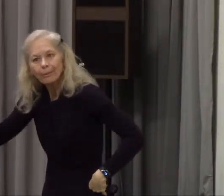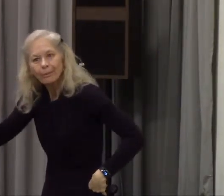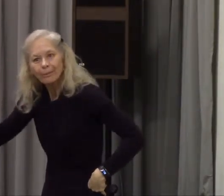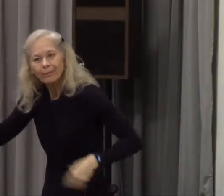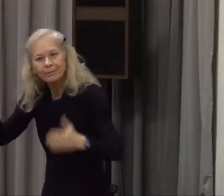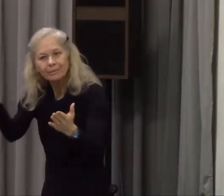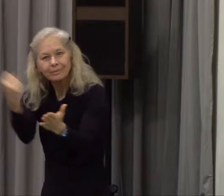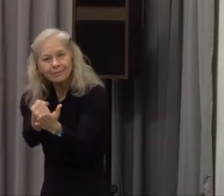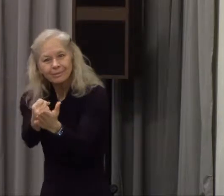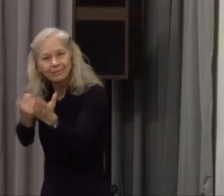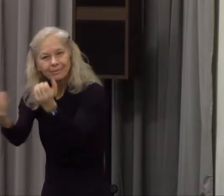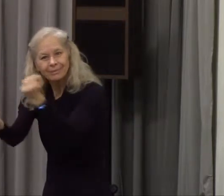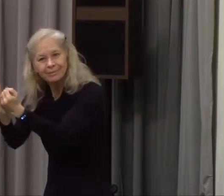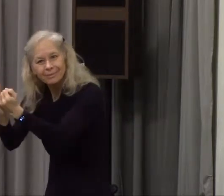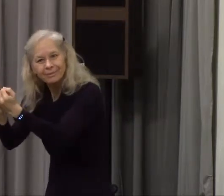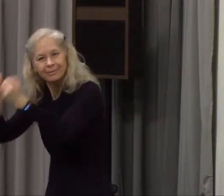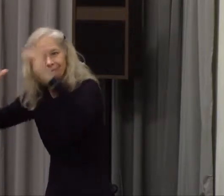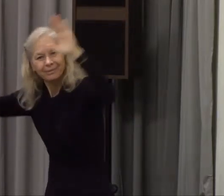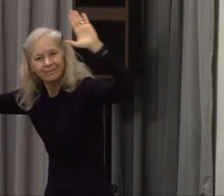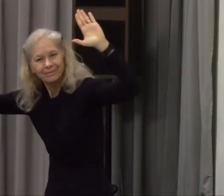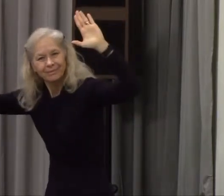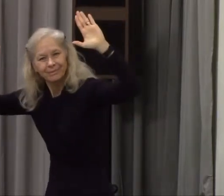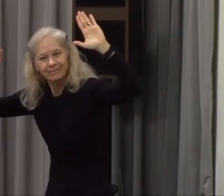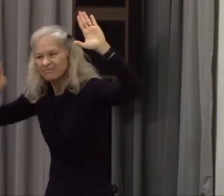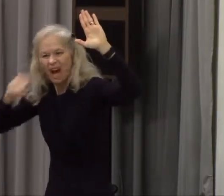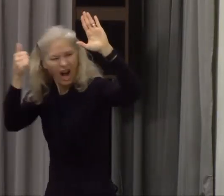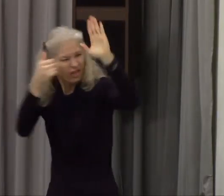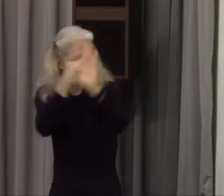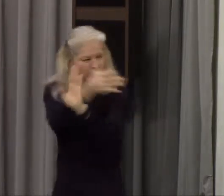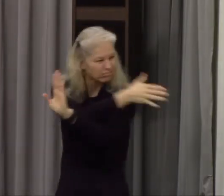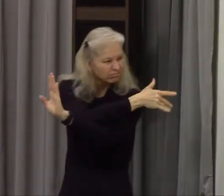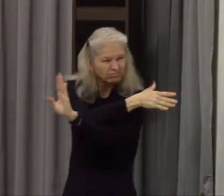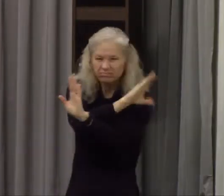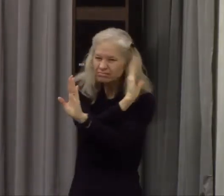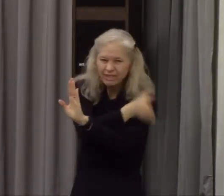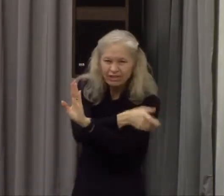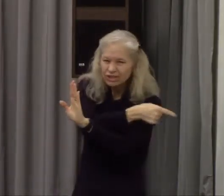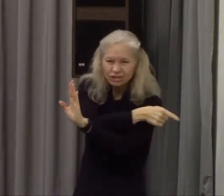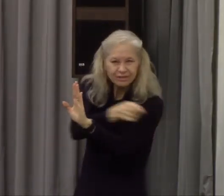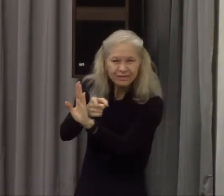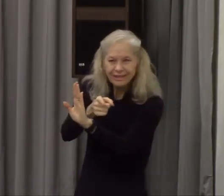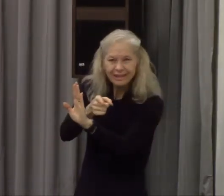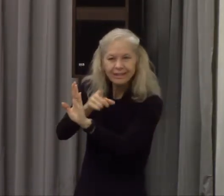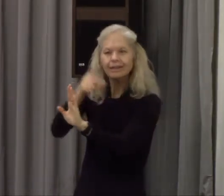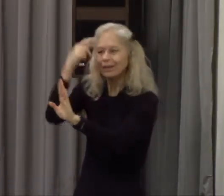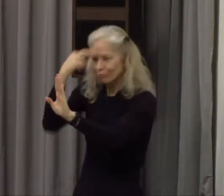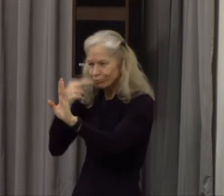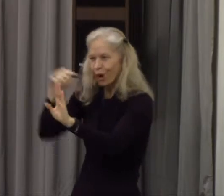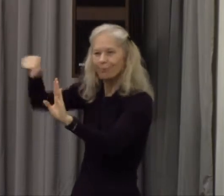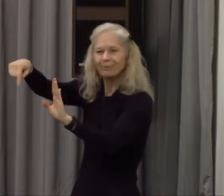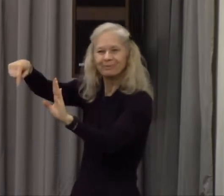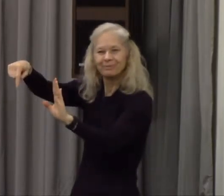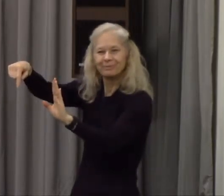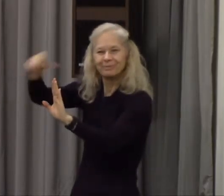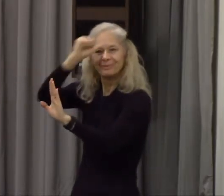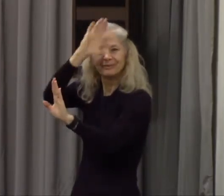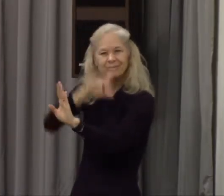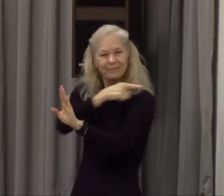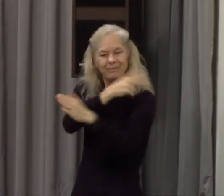history, we've heard the story, history is his story. We wonder, can God direct my life?